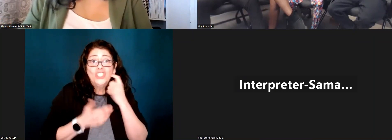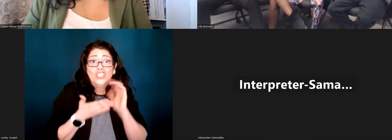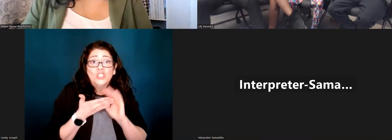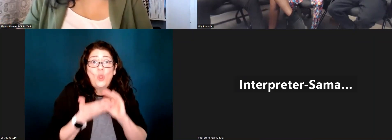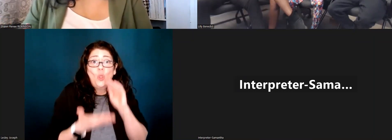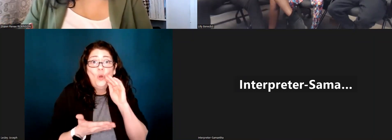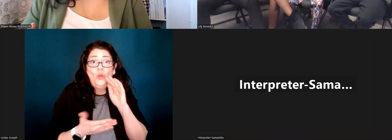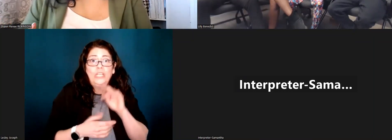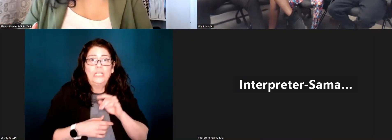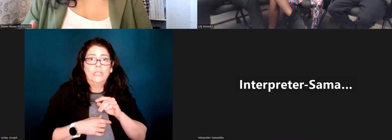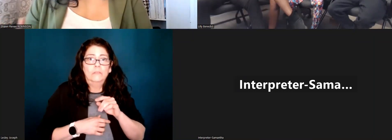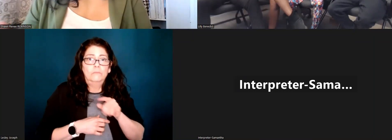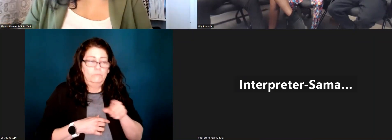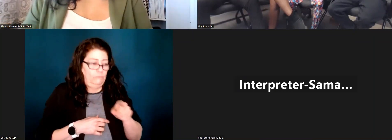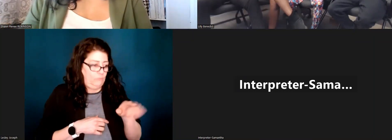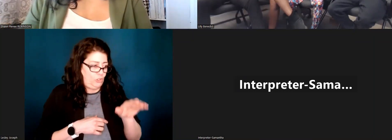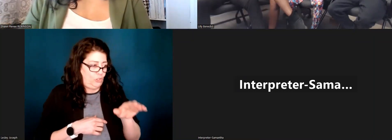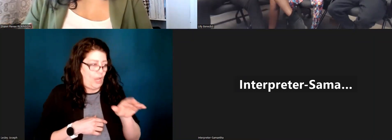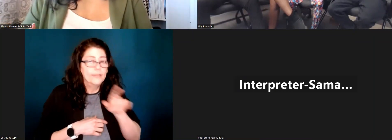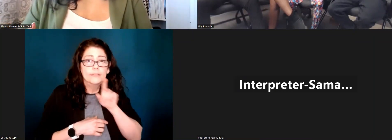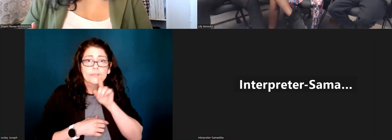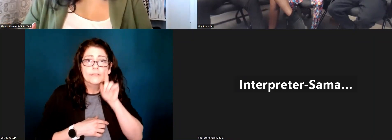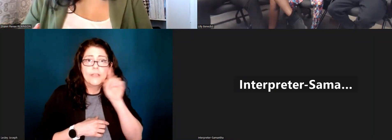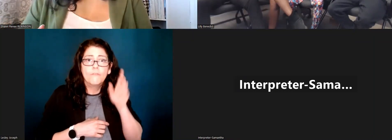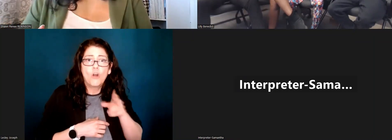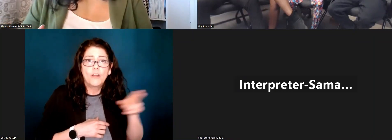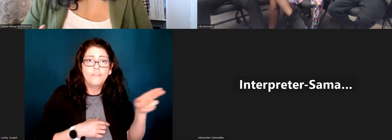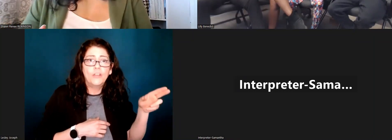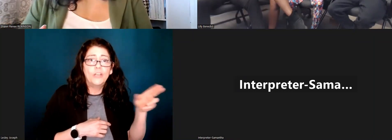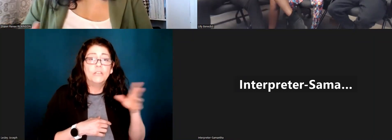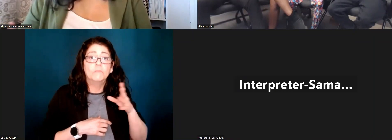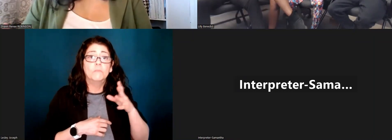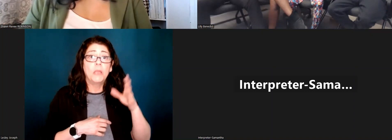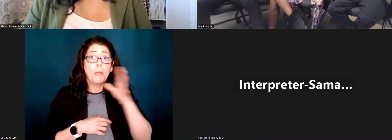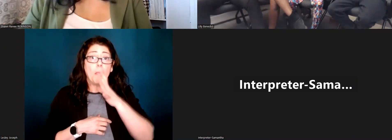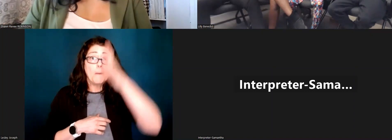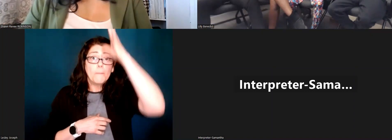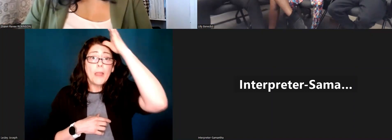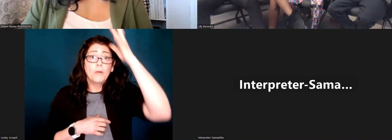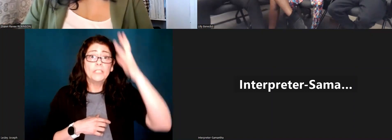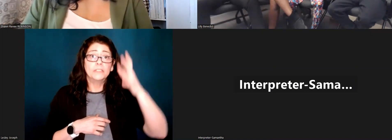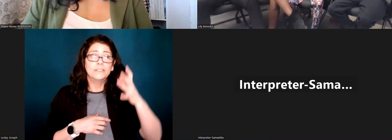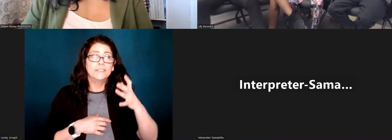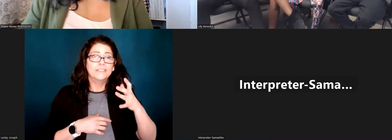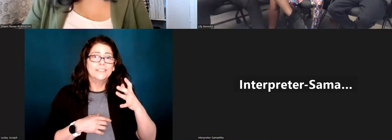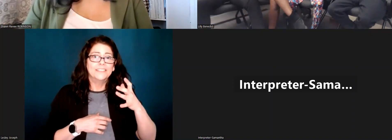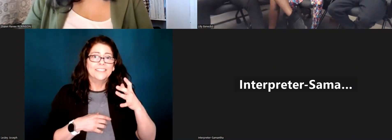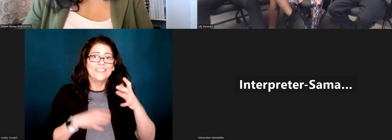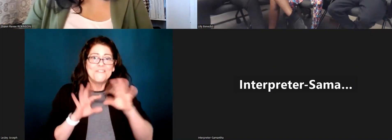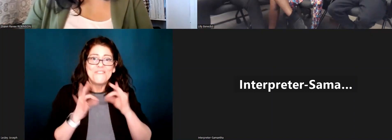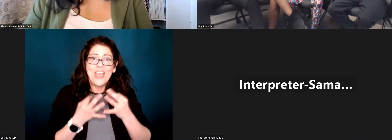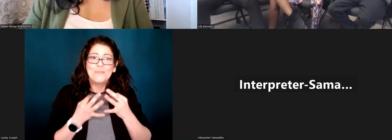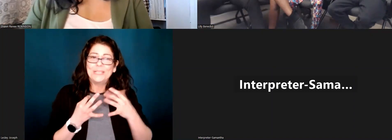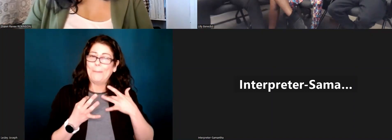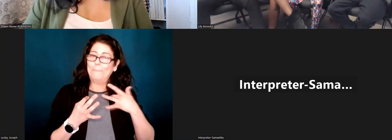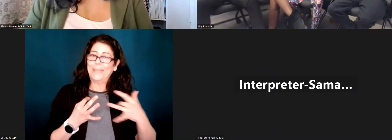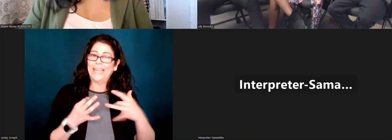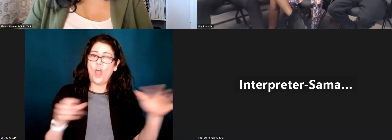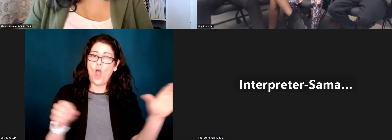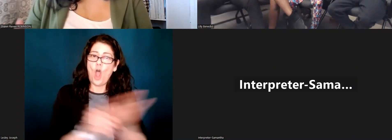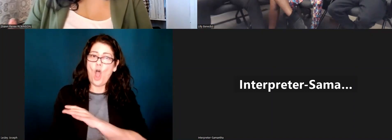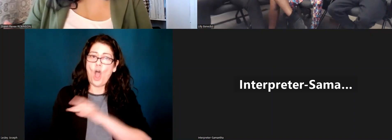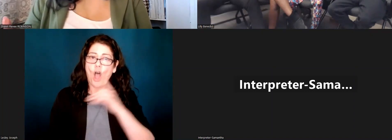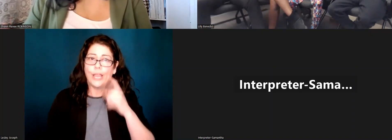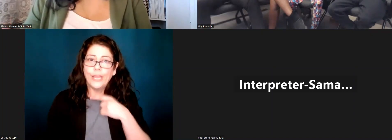of hearing. They are typically families who are all hearing. And I think it's important